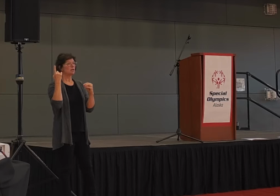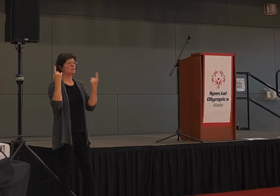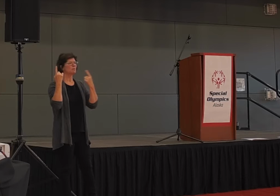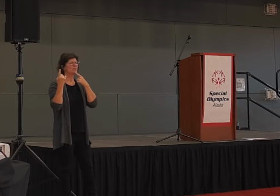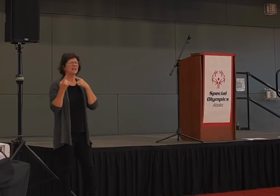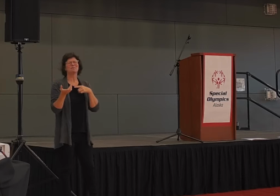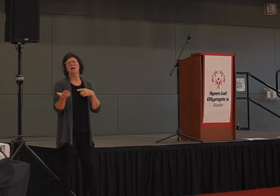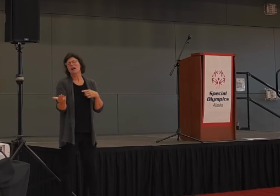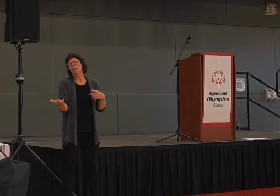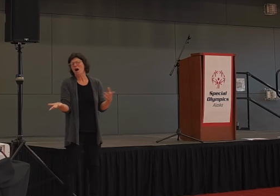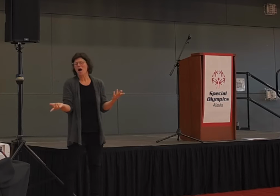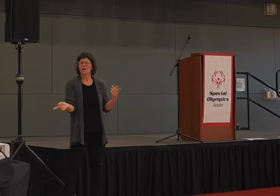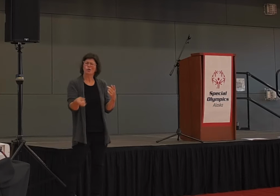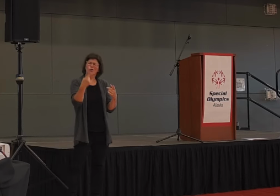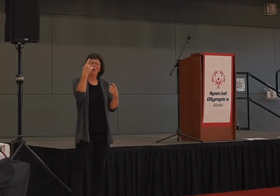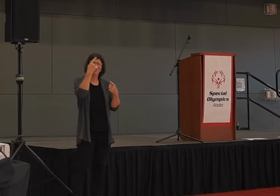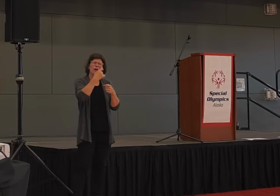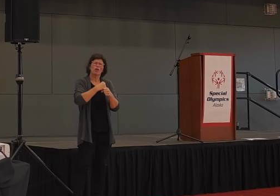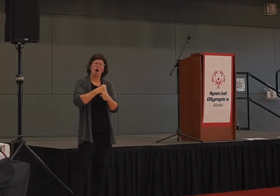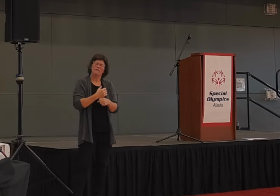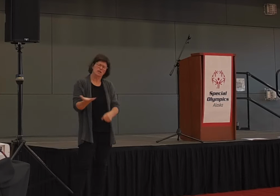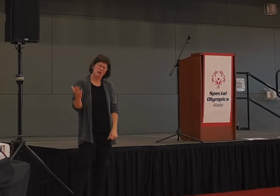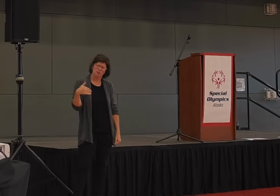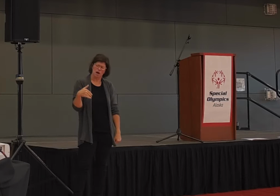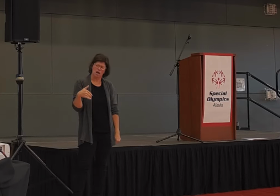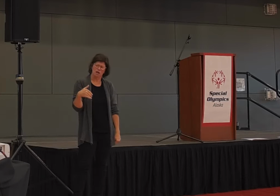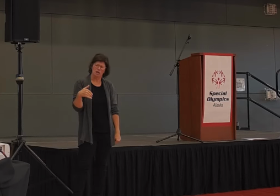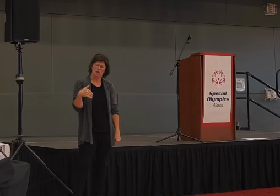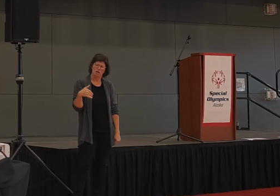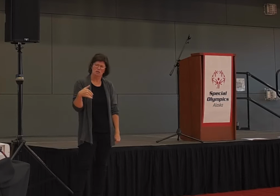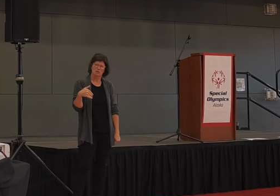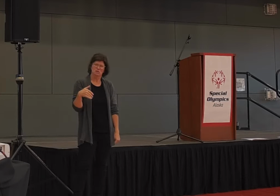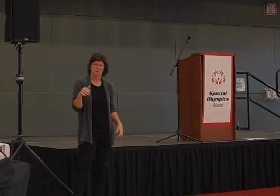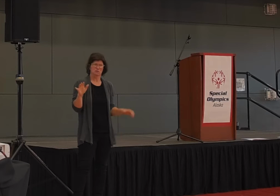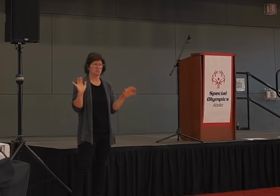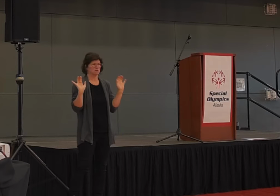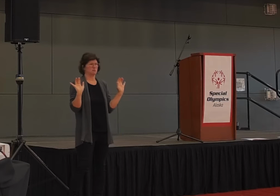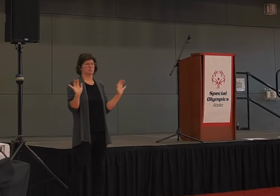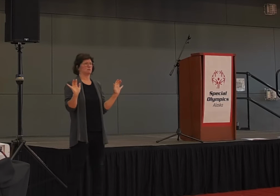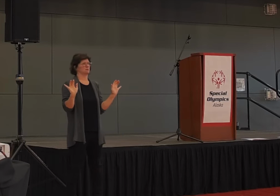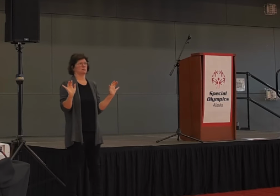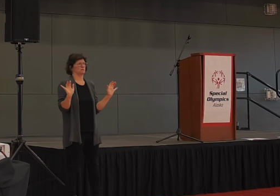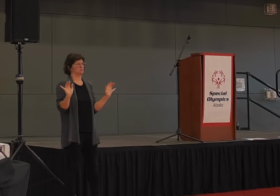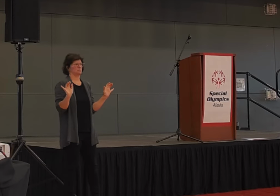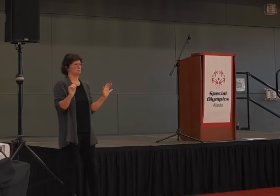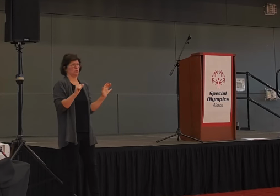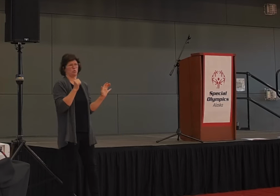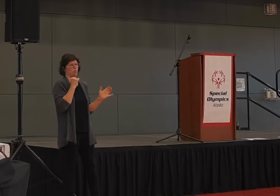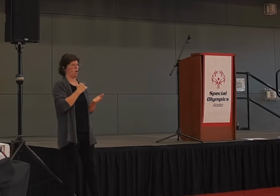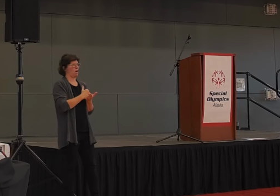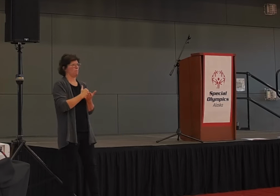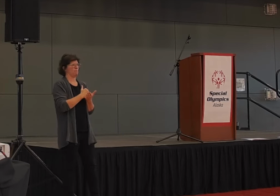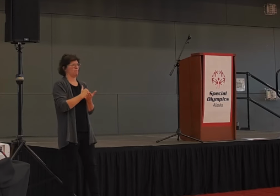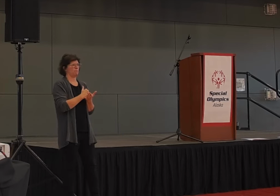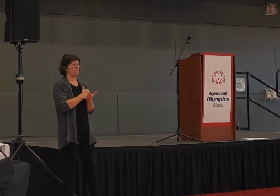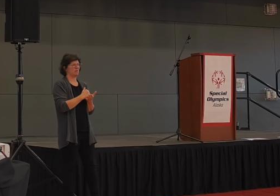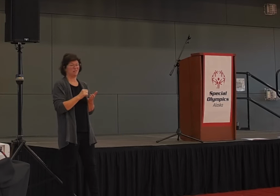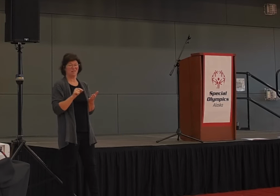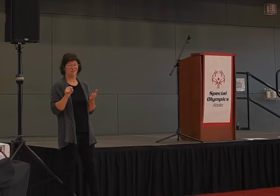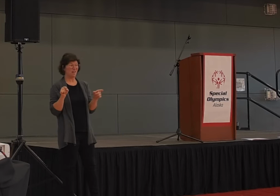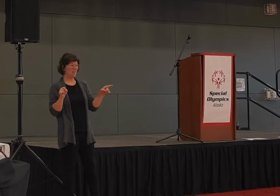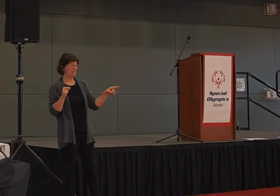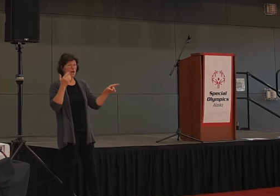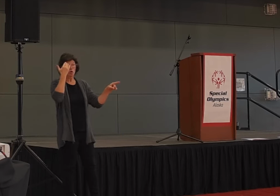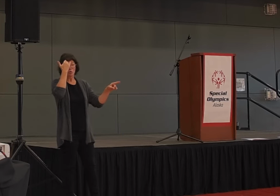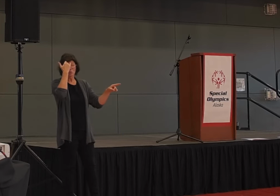says, oh, come on, Deborah, let's go get a cup of coffee, I'm not going to be a happy camper, right? Because they haven't even taken the